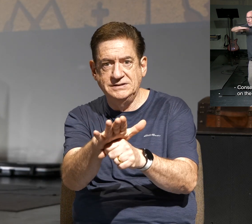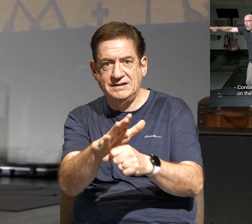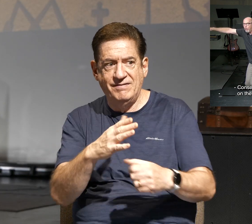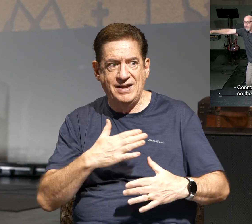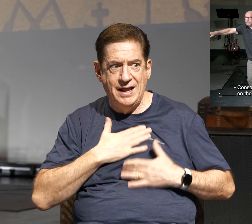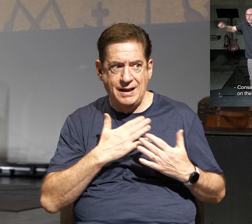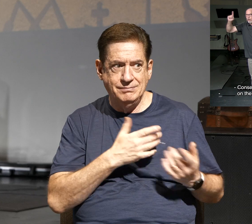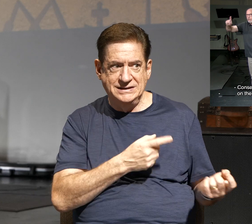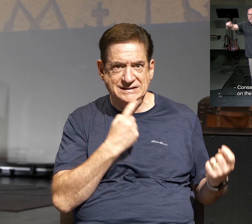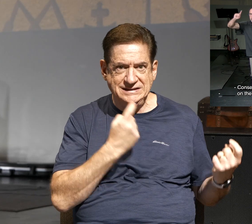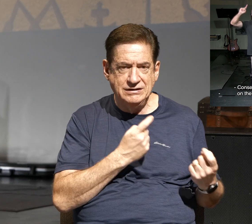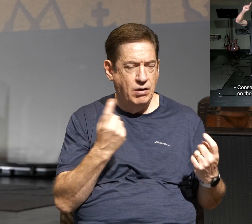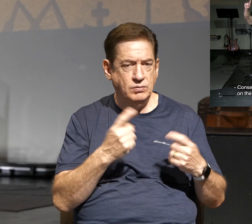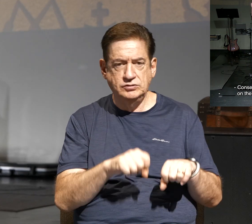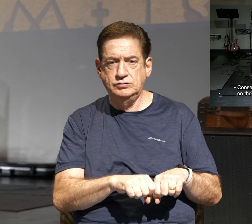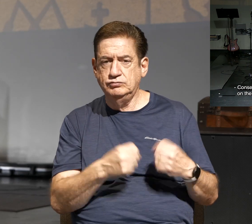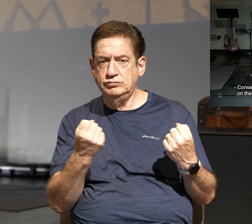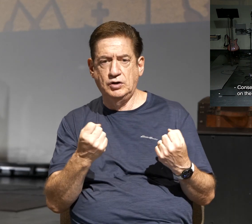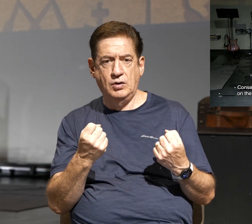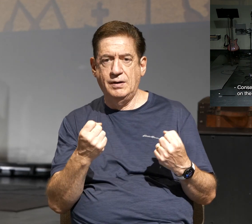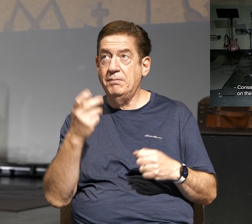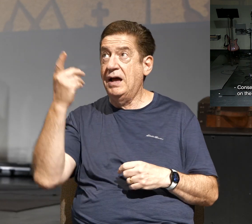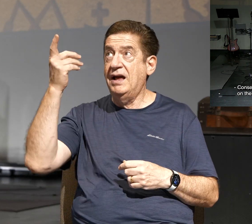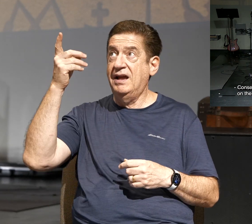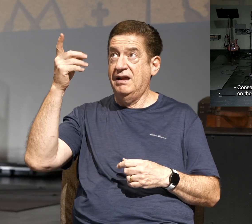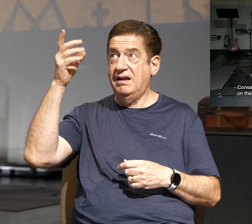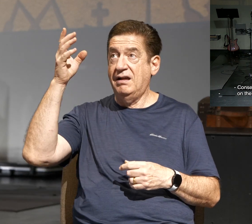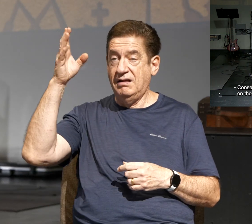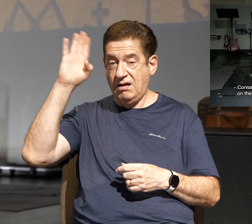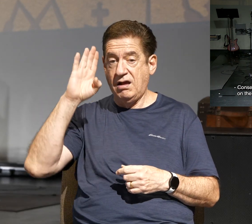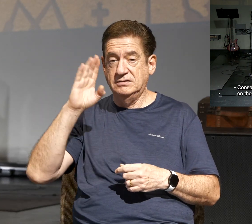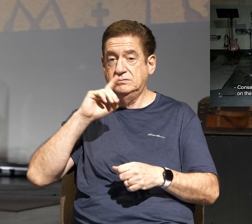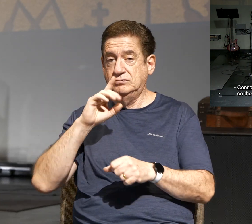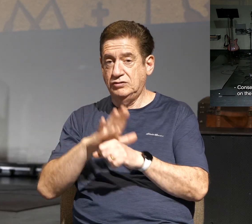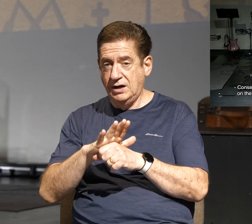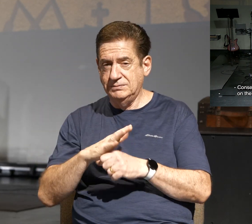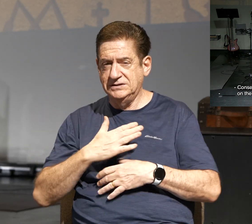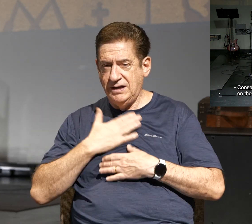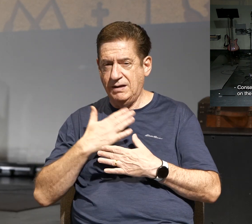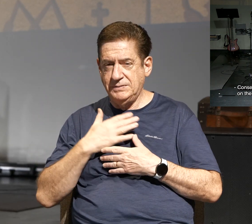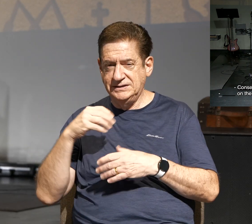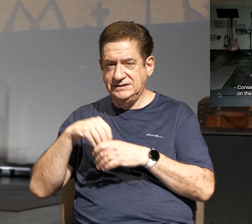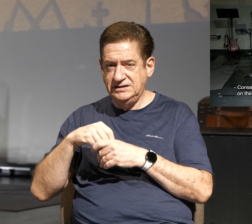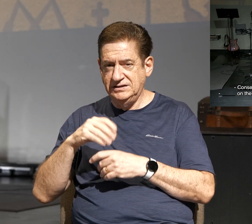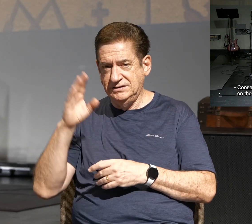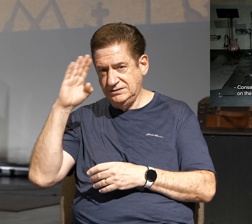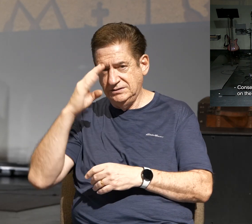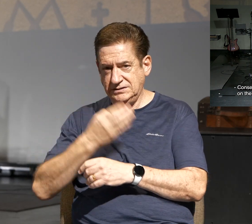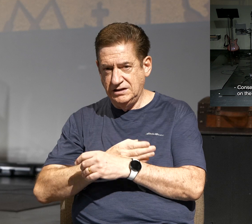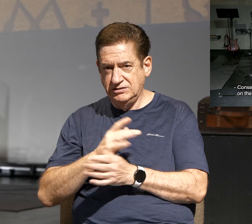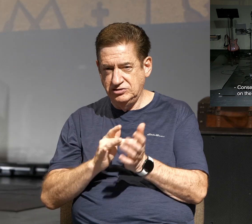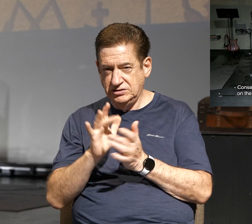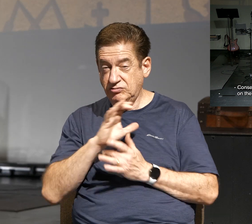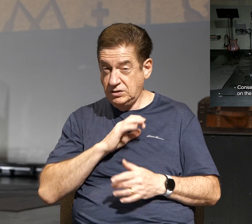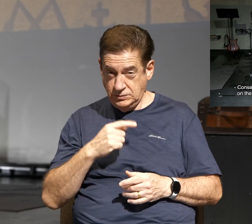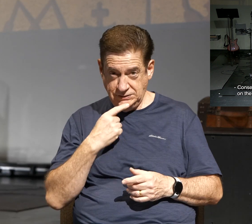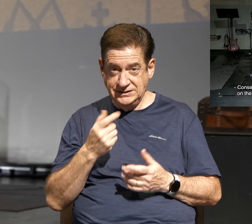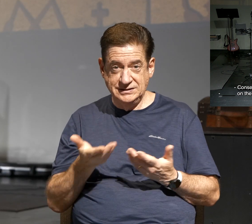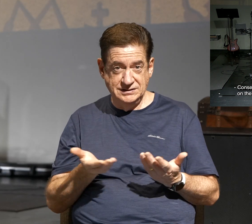is always broken by the power of God's promise of happiness through his Son, Jesus Christ. So that's what he says